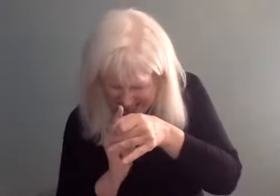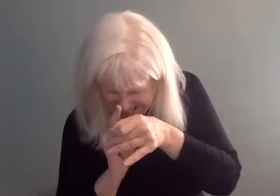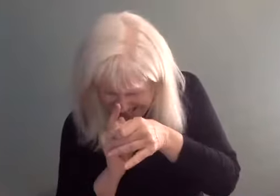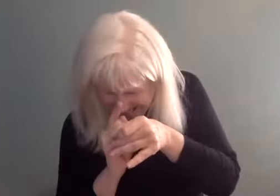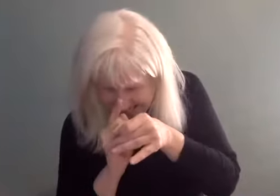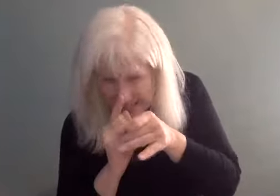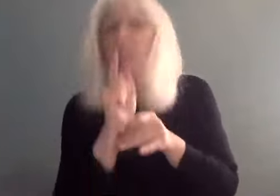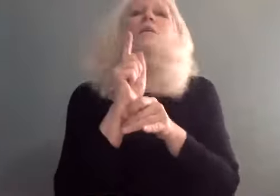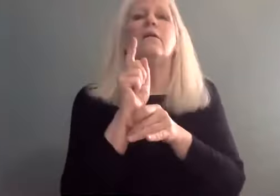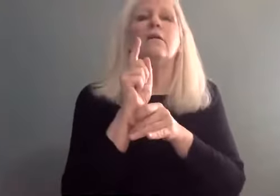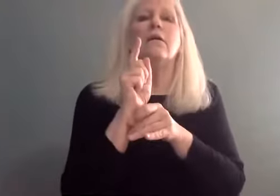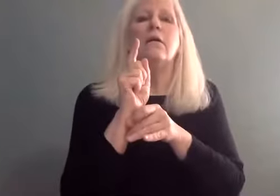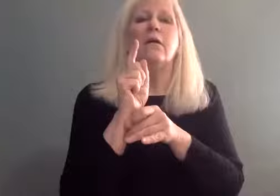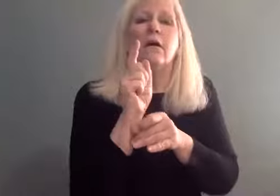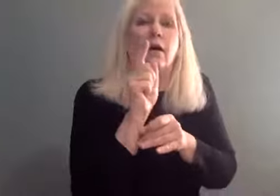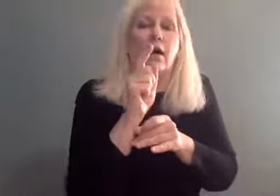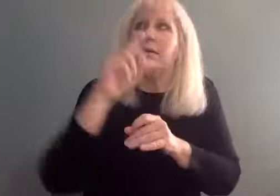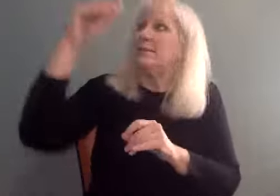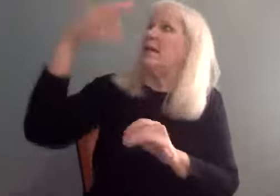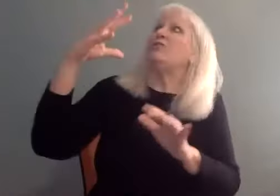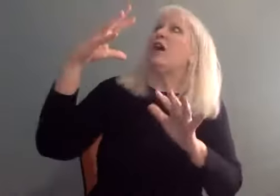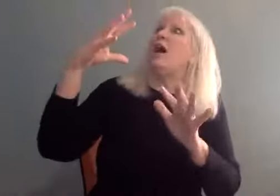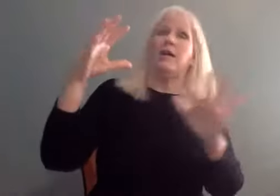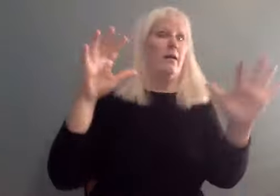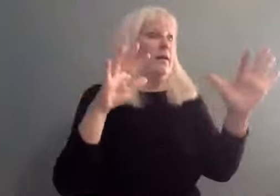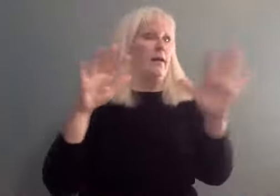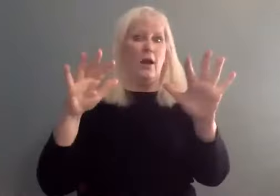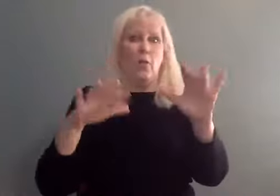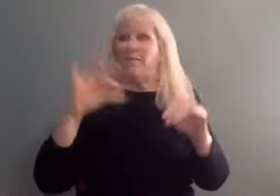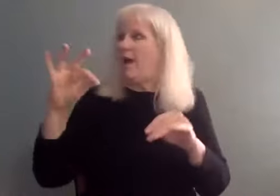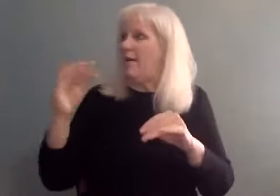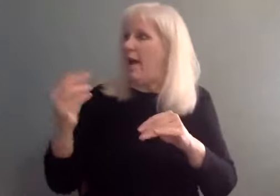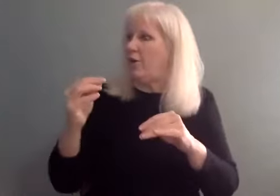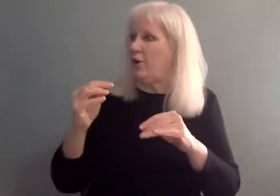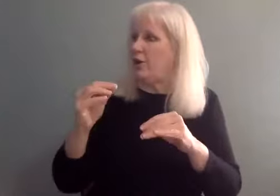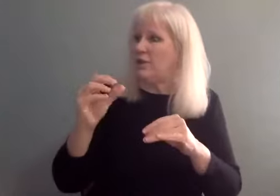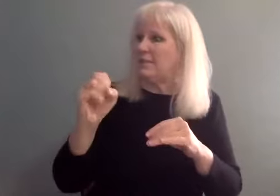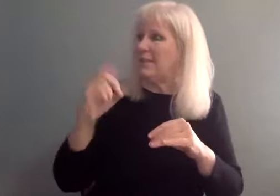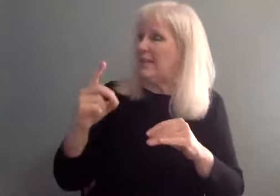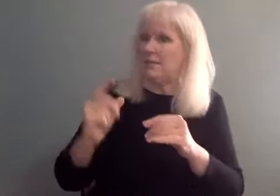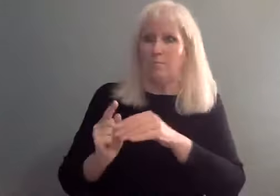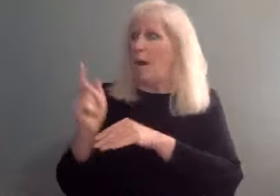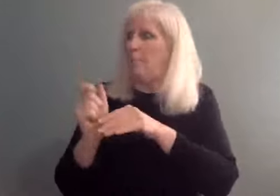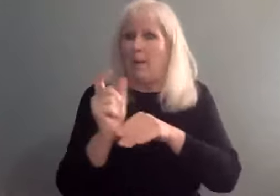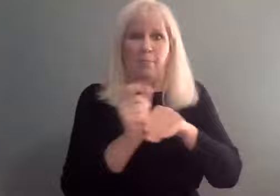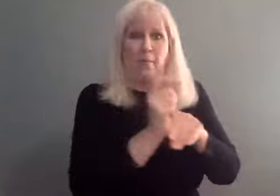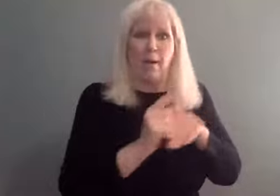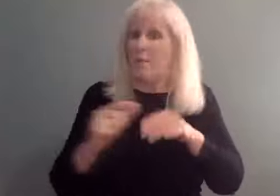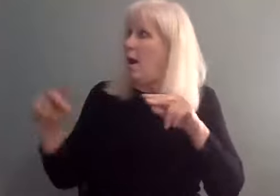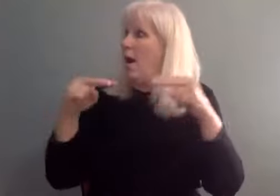and it finds other little seedlings, and it finds each other. And we have beautiful lawns that we can make here for other people to come find and